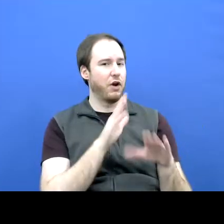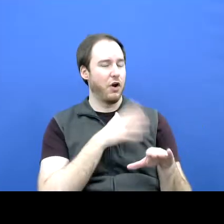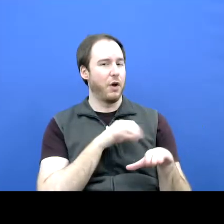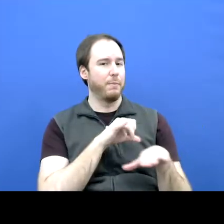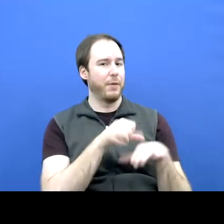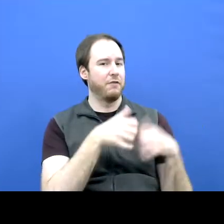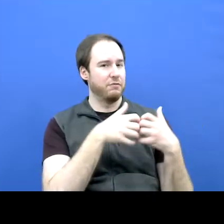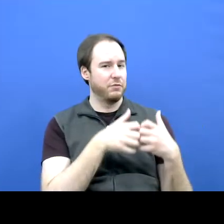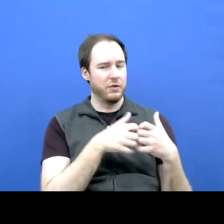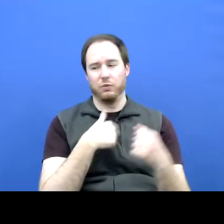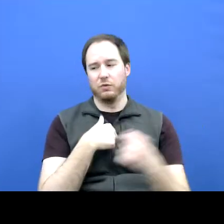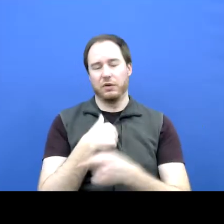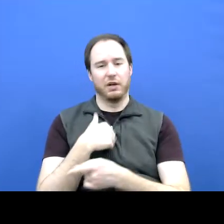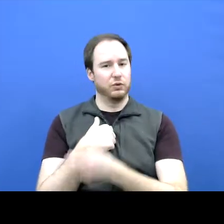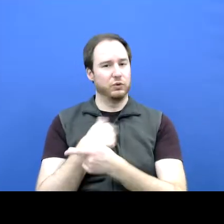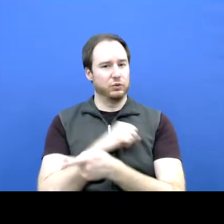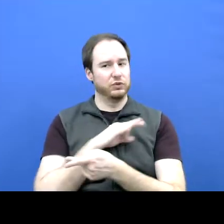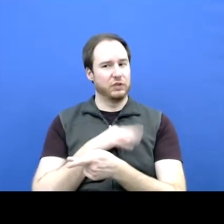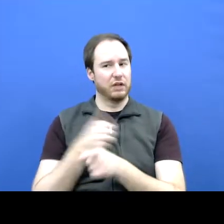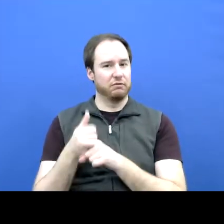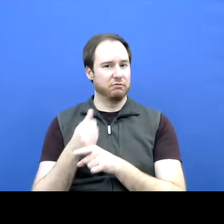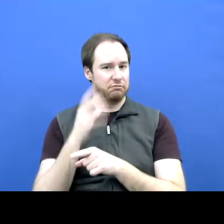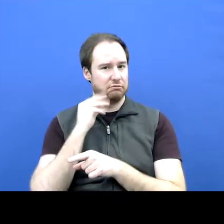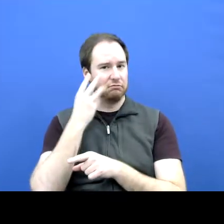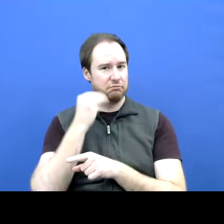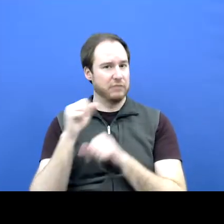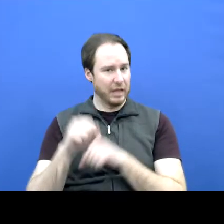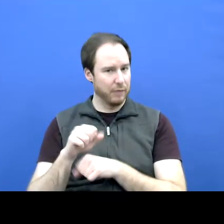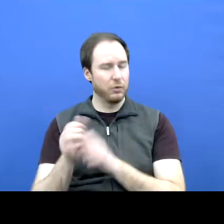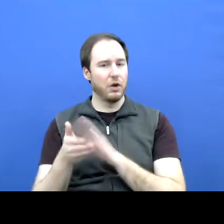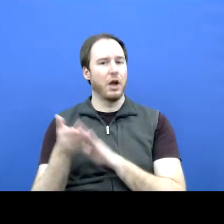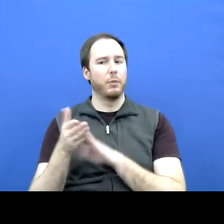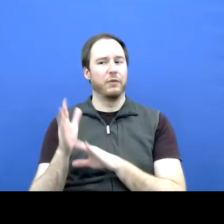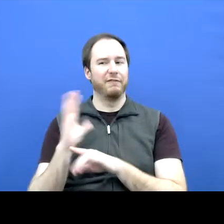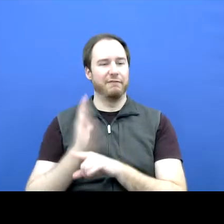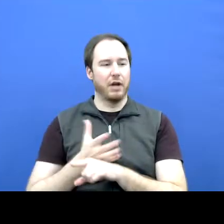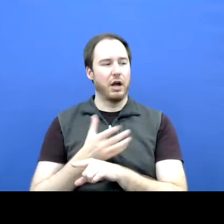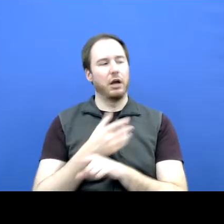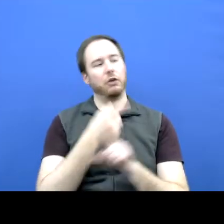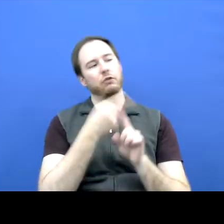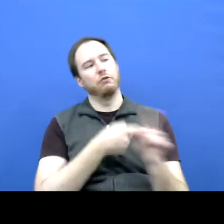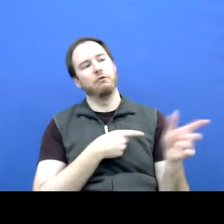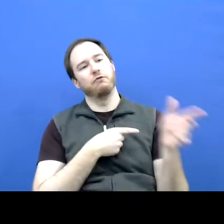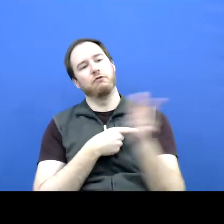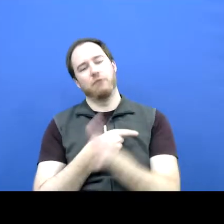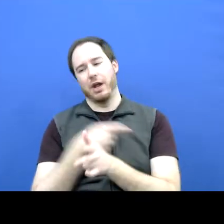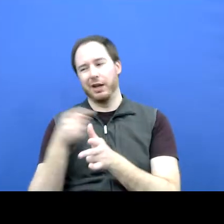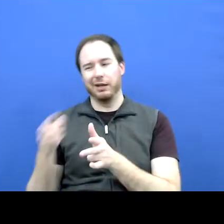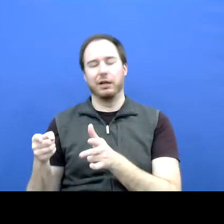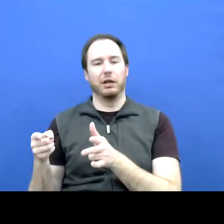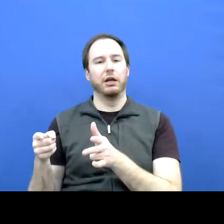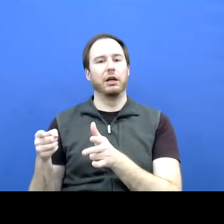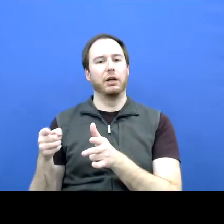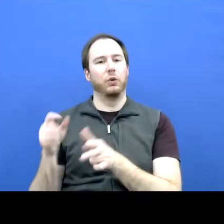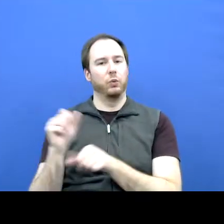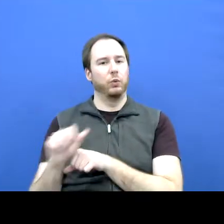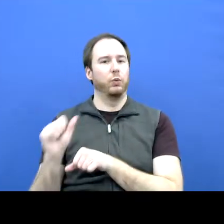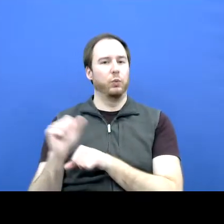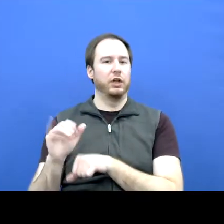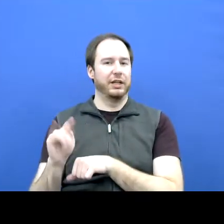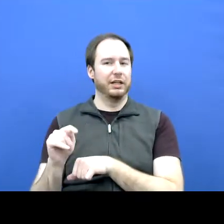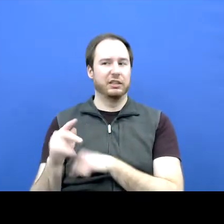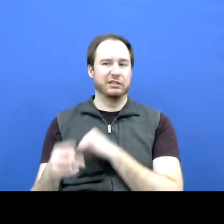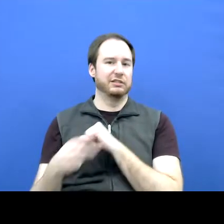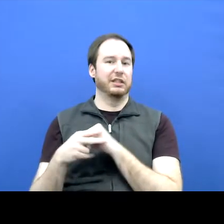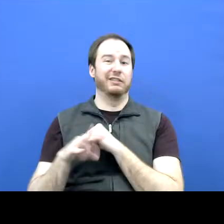individuals capable of operating that equipment. So we're renting that paver, and that should save about $60,000